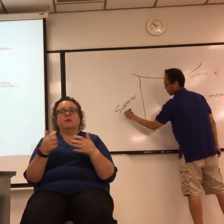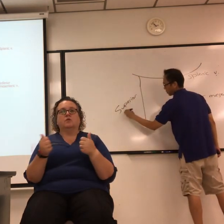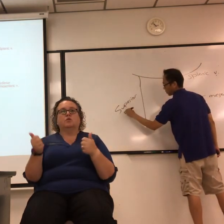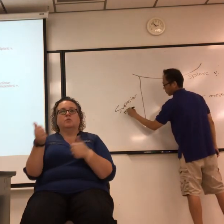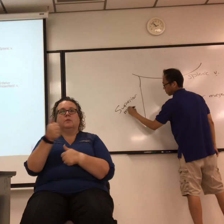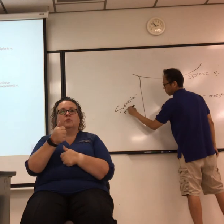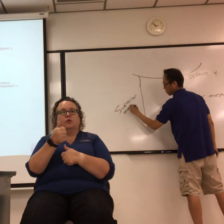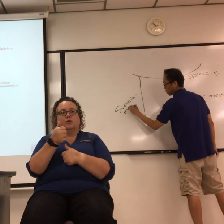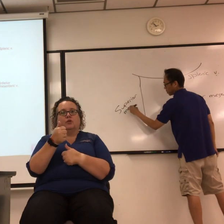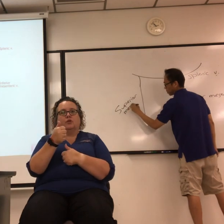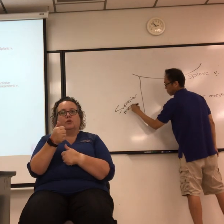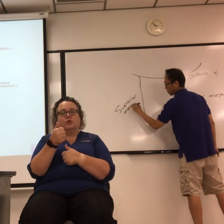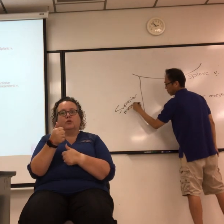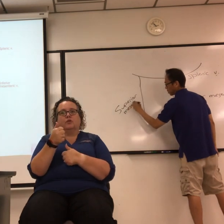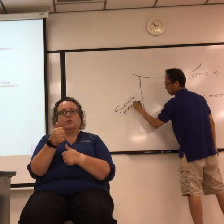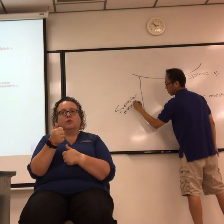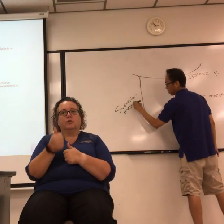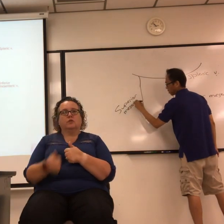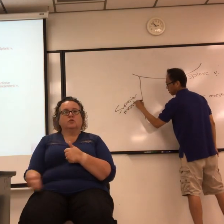superior